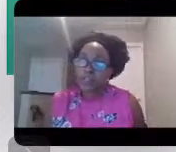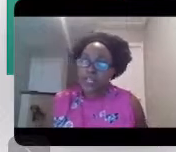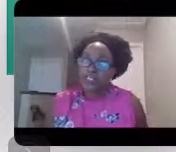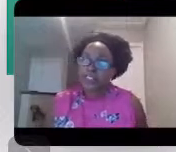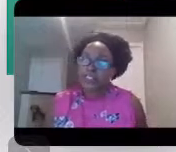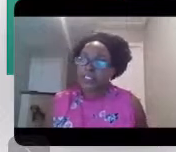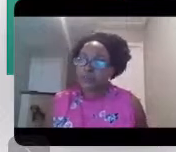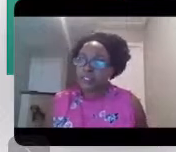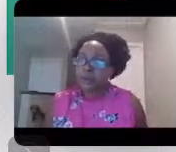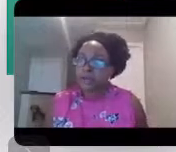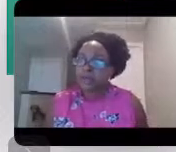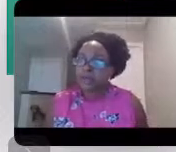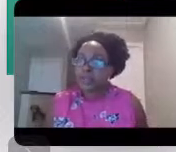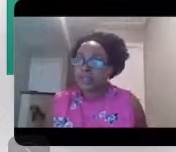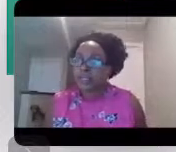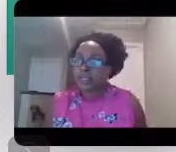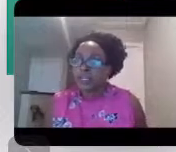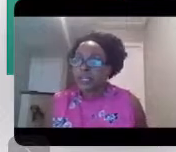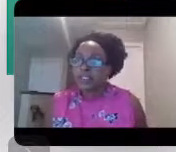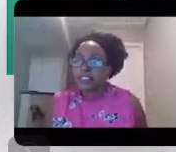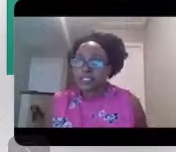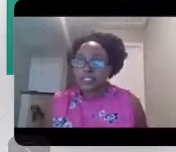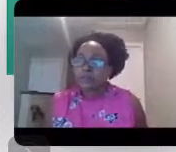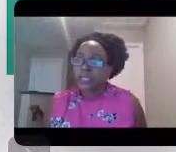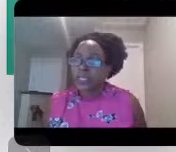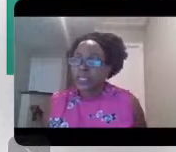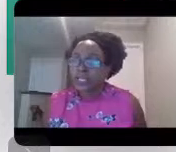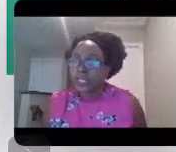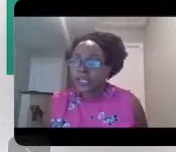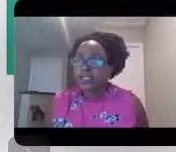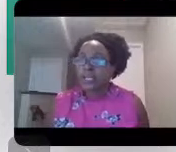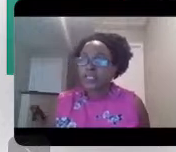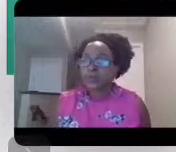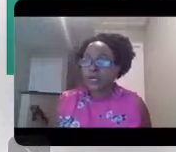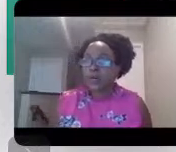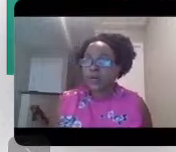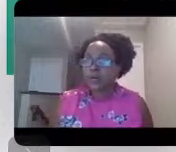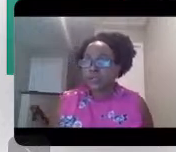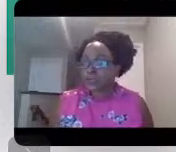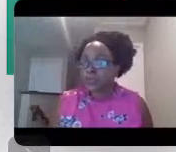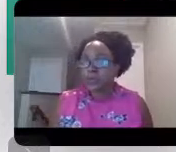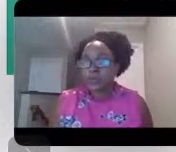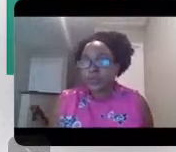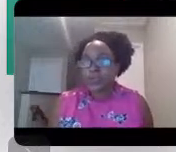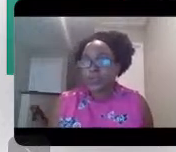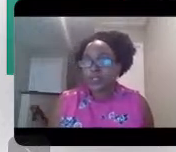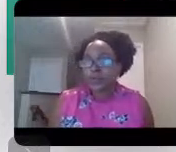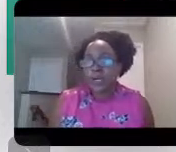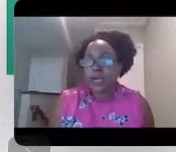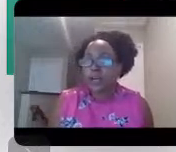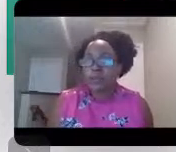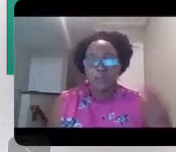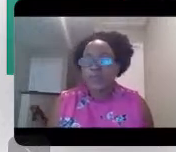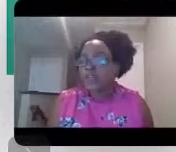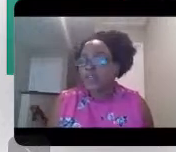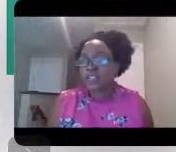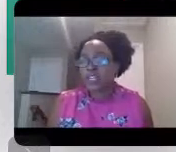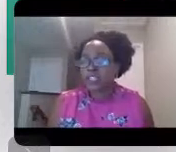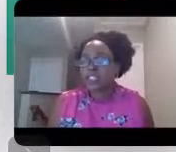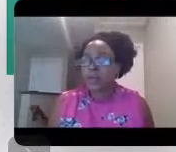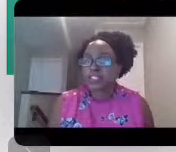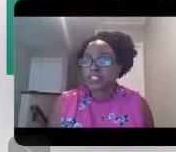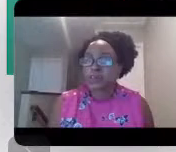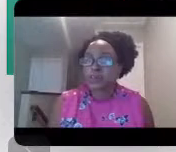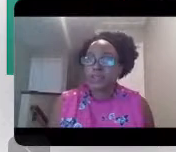the agency to be part of the decision making as well. So as early